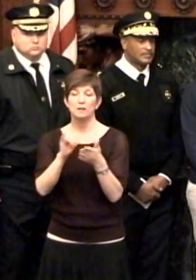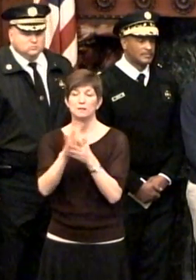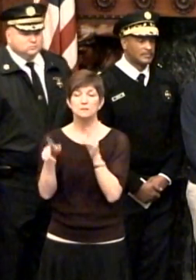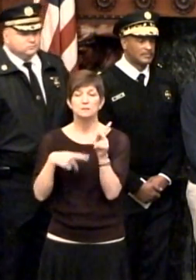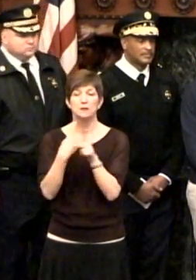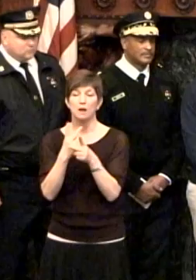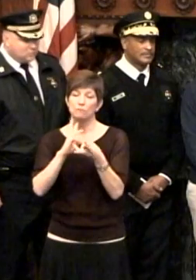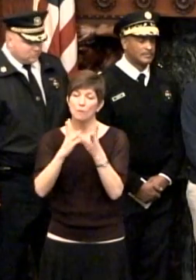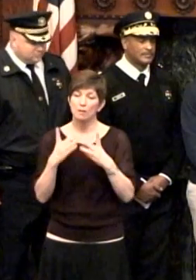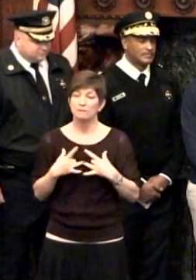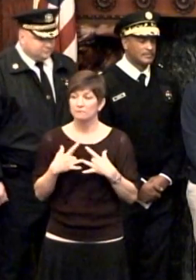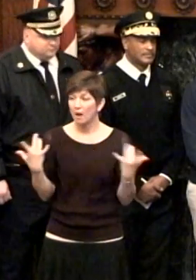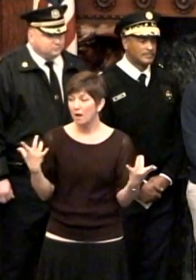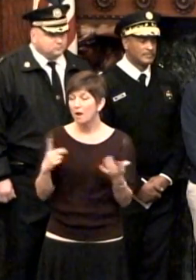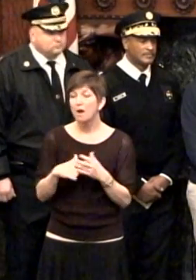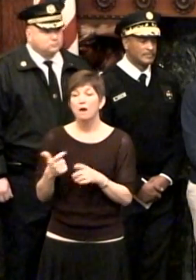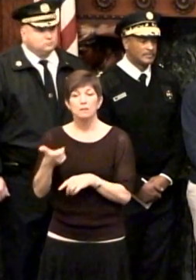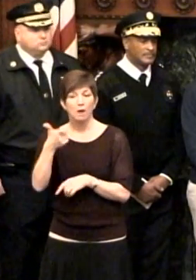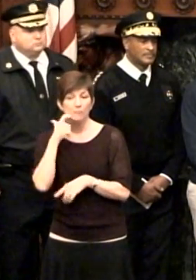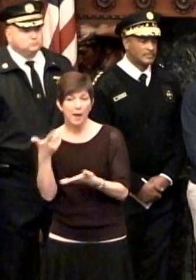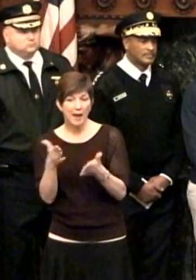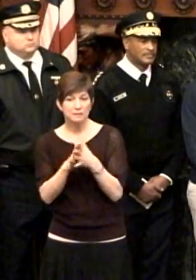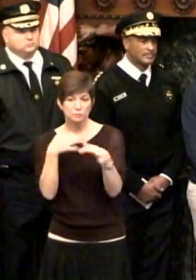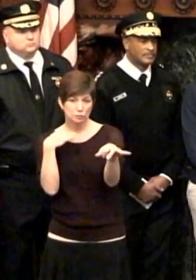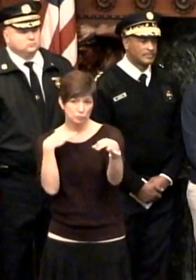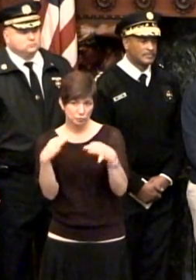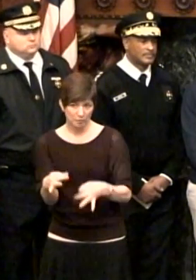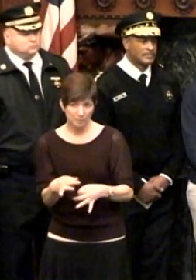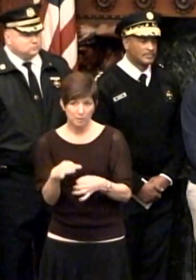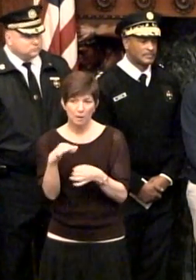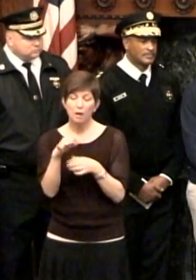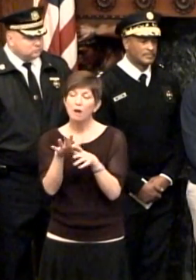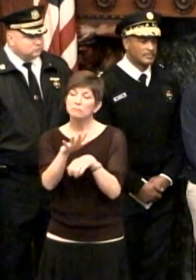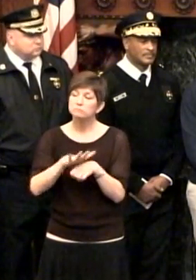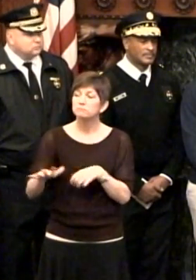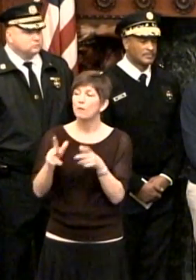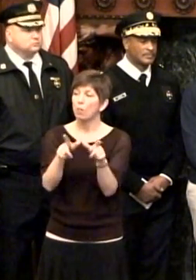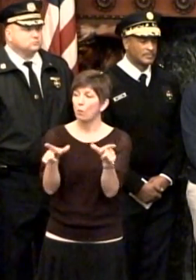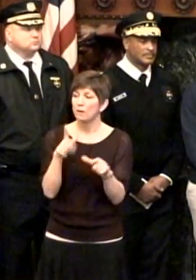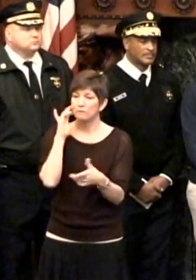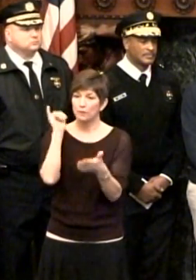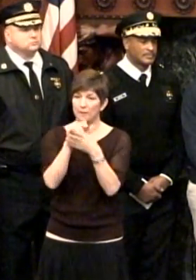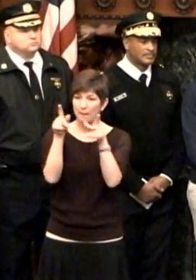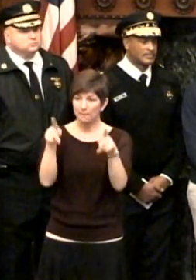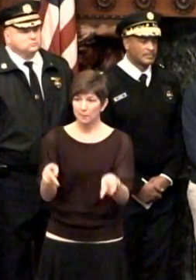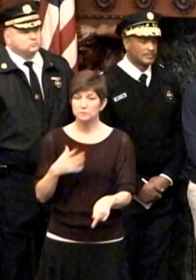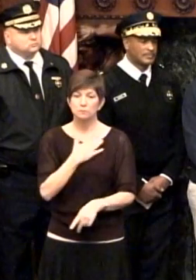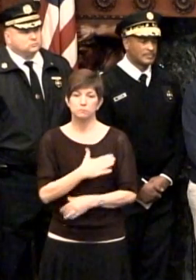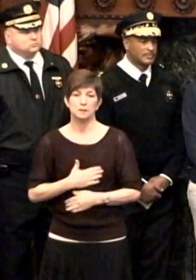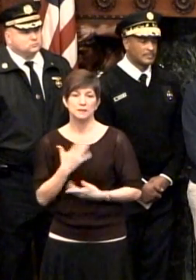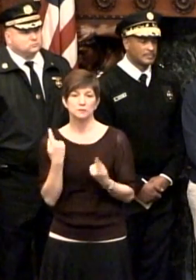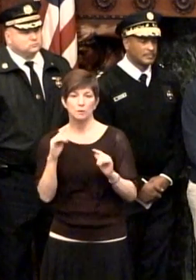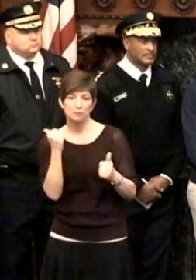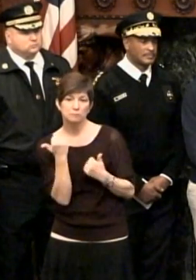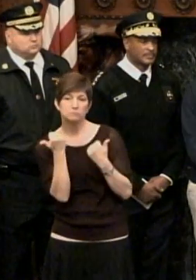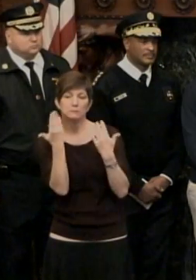conditions. The operator will ask for a description and an approximate location for that individual, so please try to provide as much